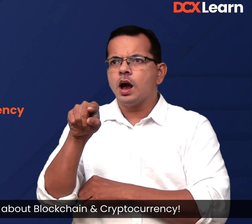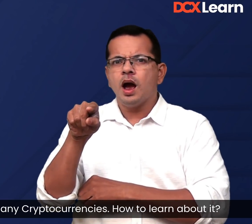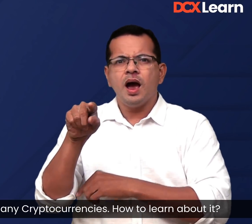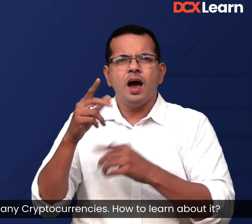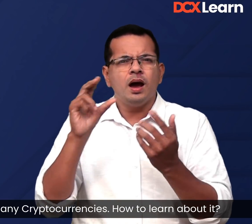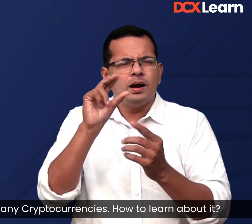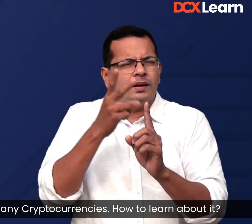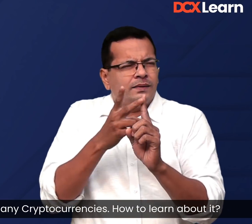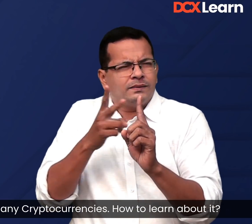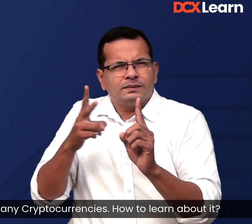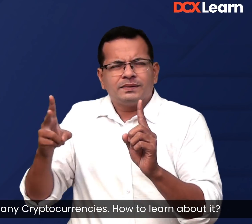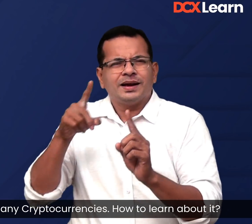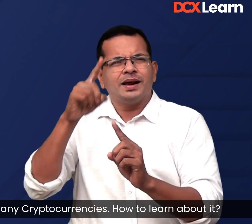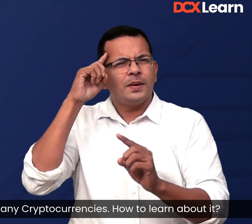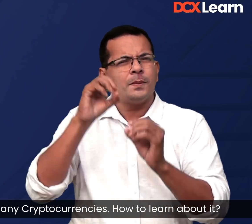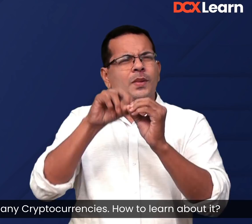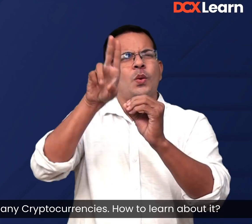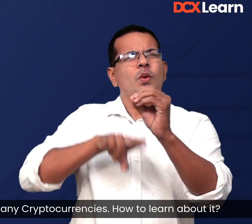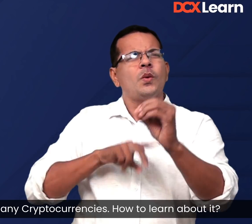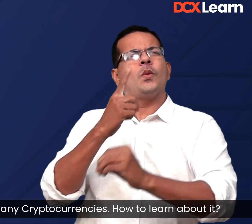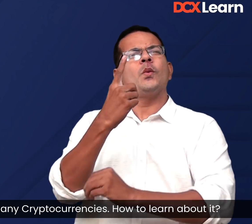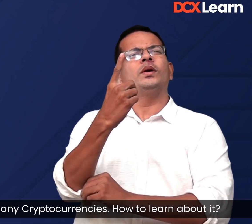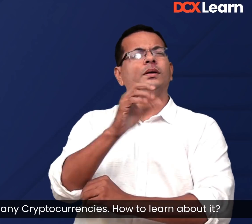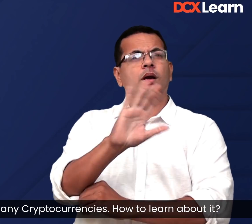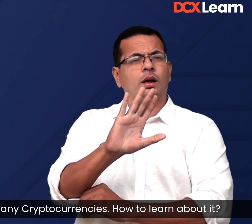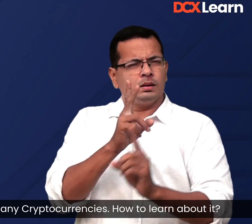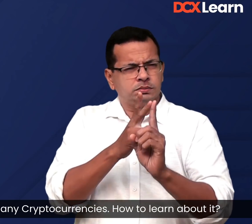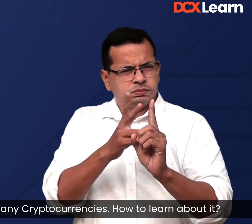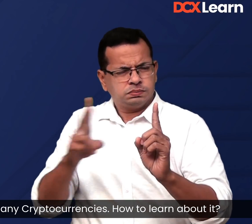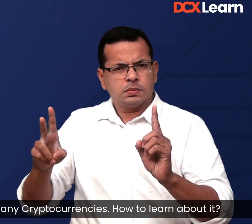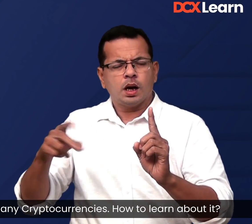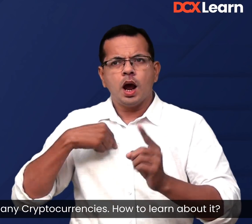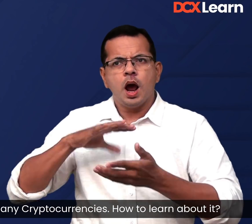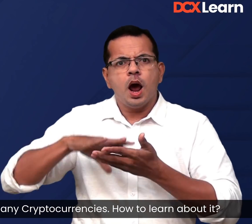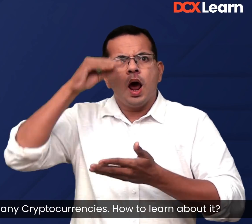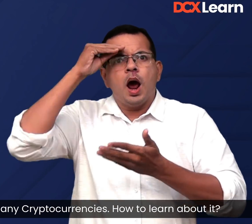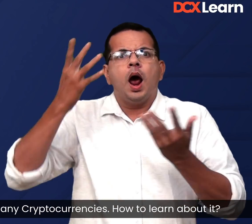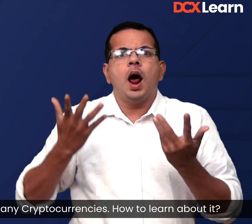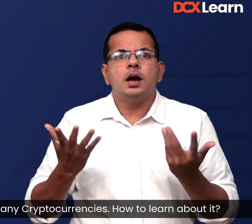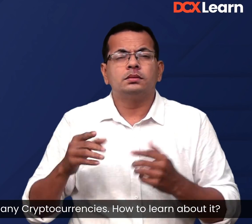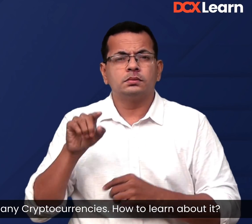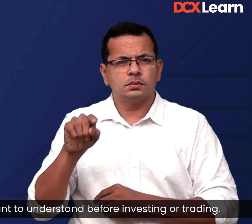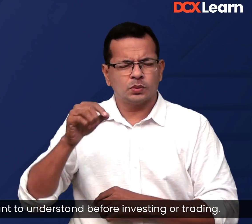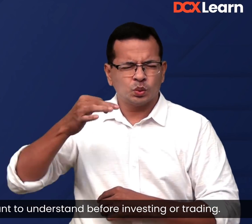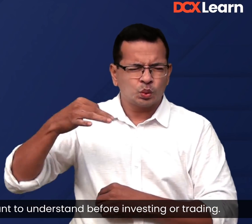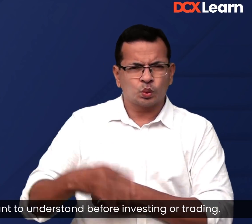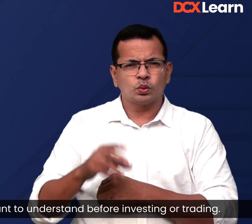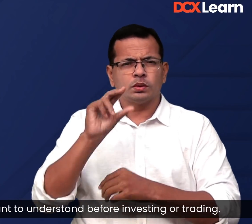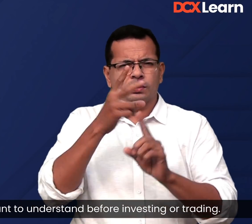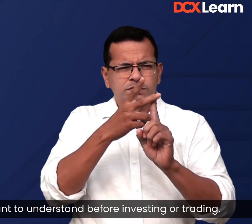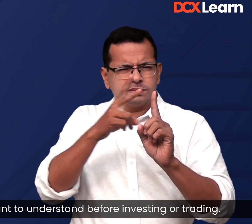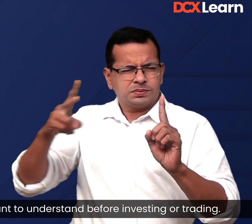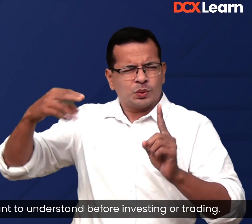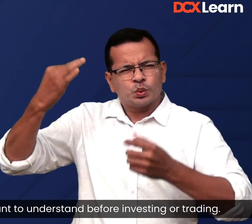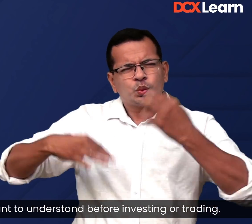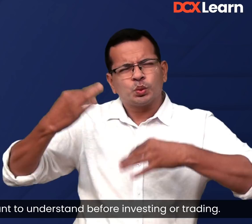bitcoin is only one among many cryptocurrencies how to learn about it as it is very new